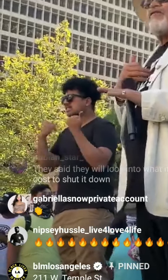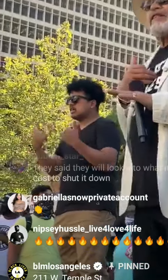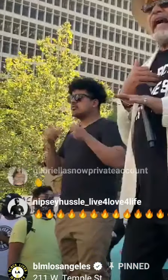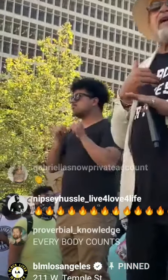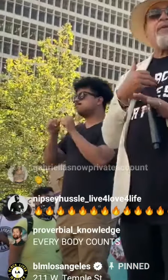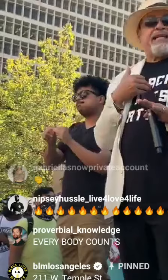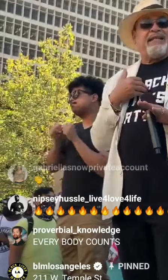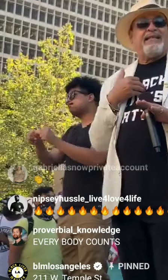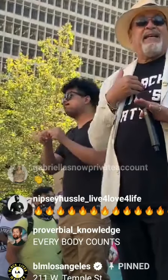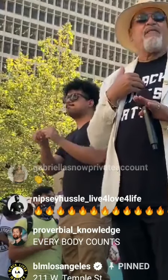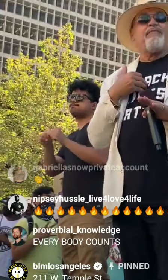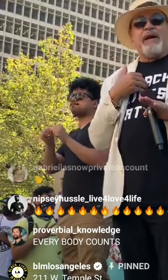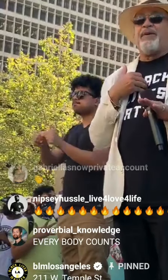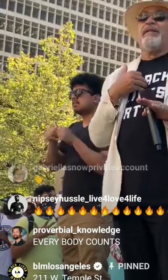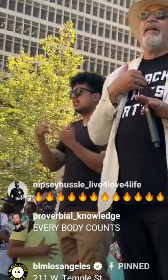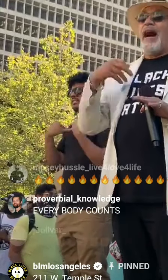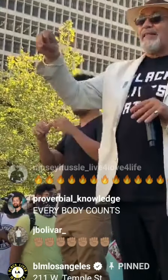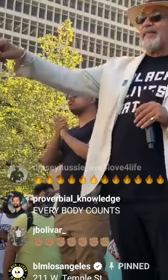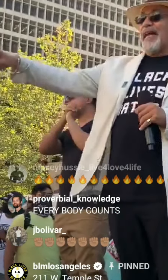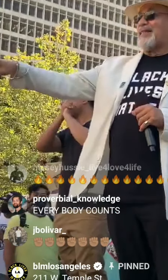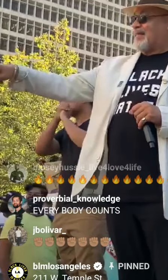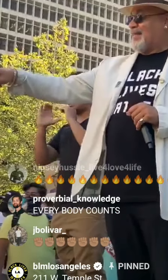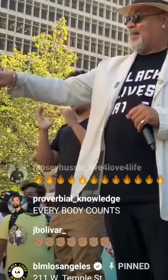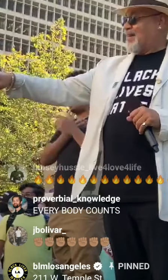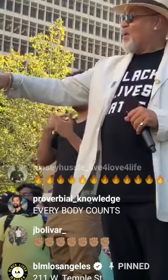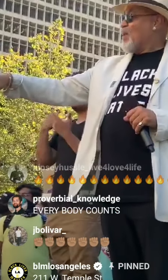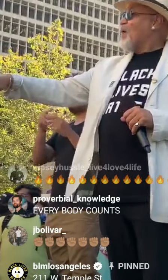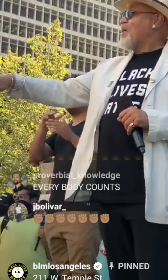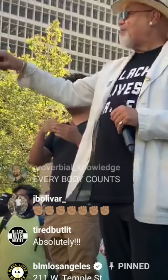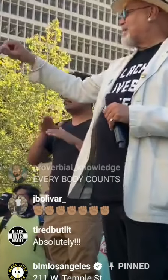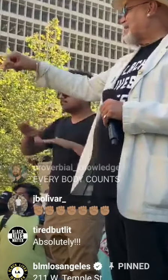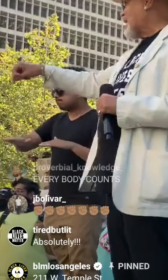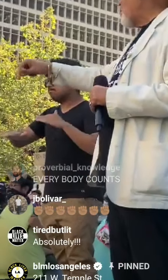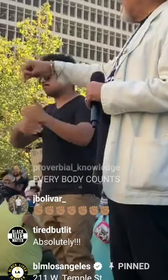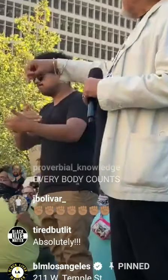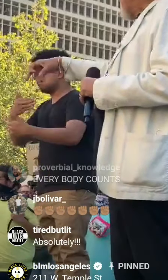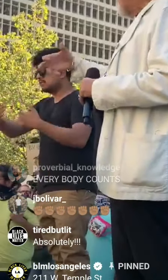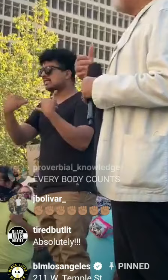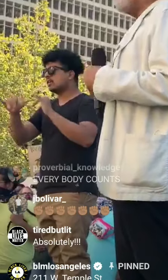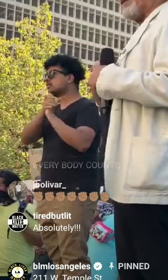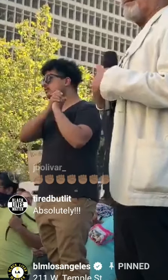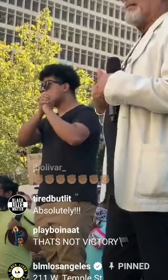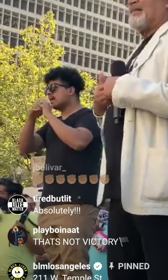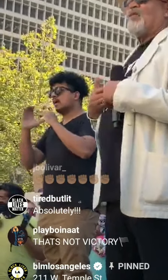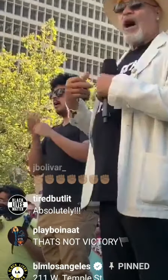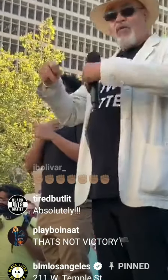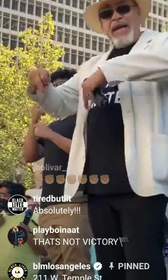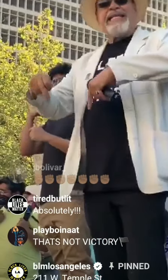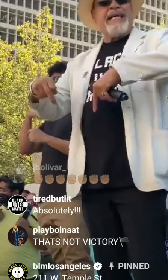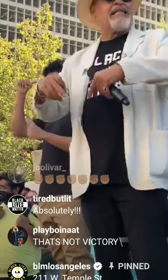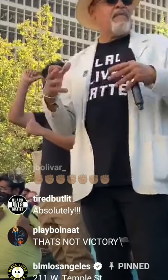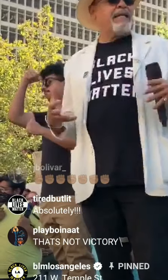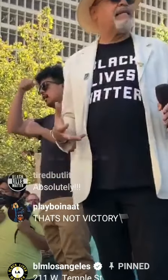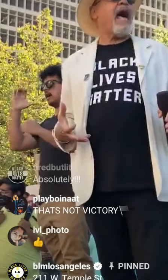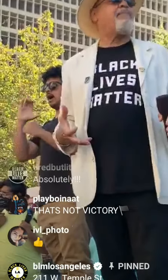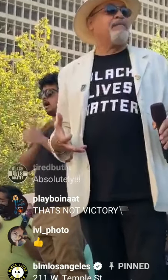We gotta celebrate and remember our successes. We have to celebrate and remember what